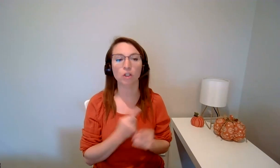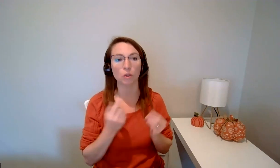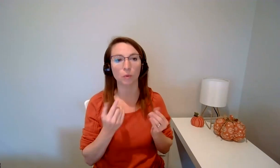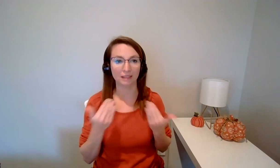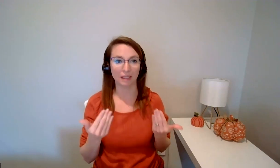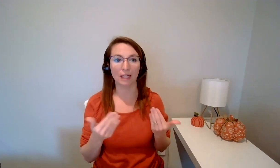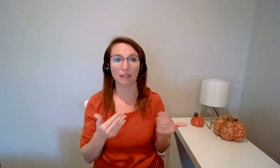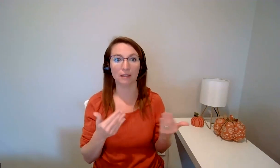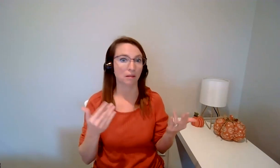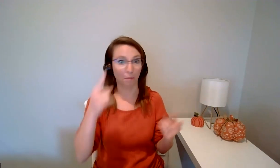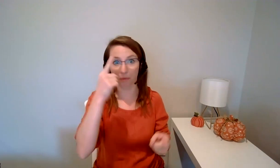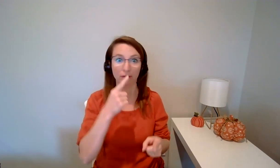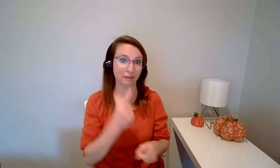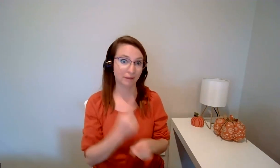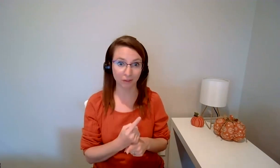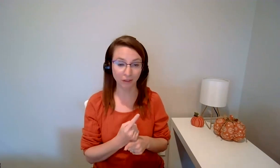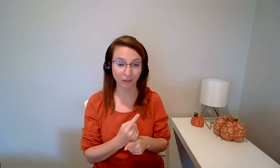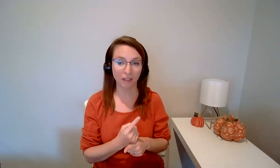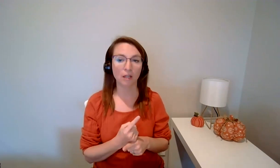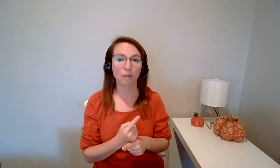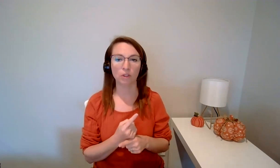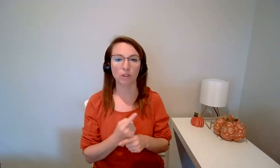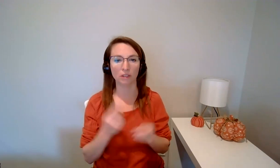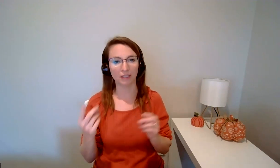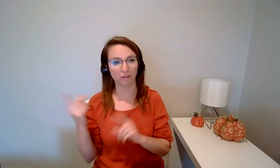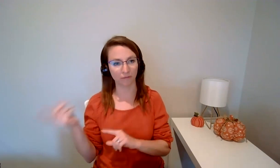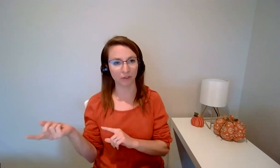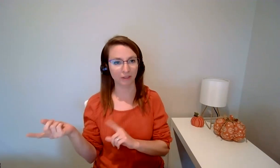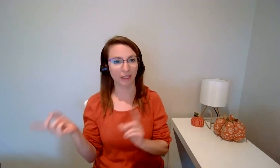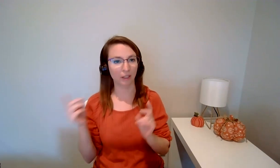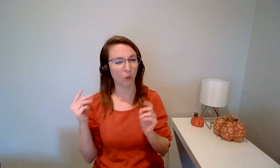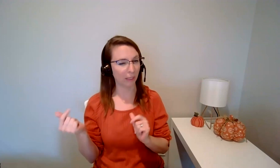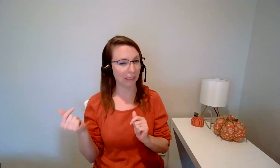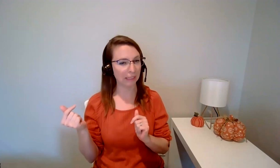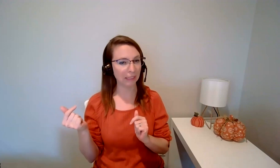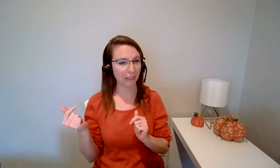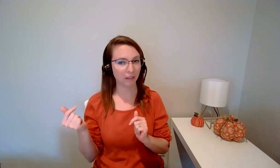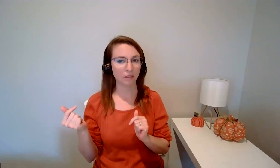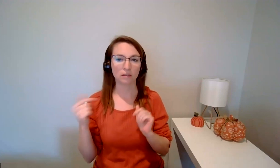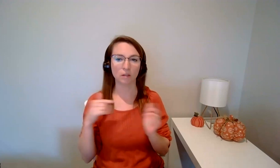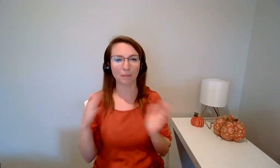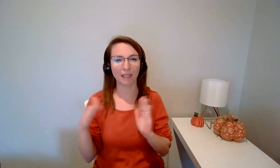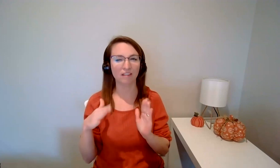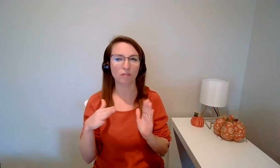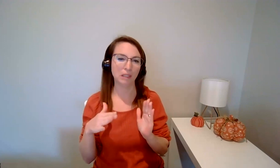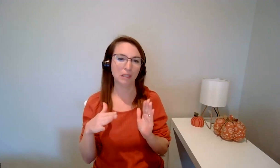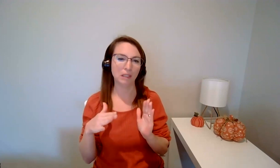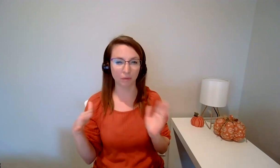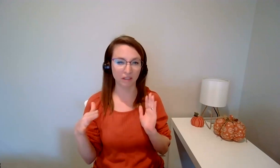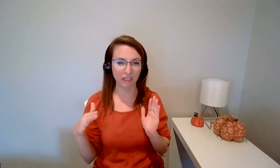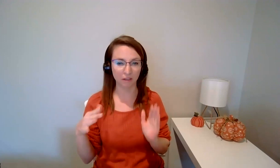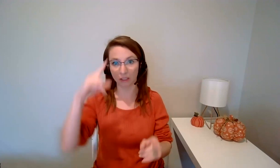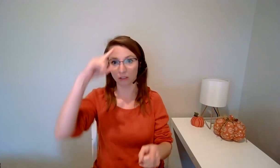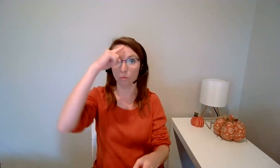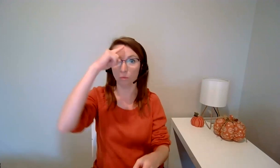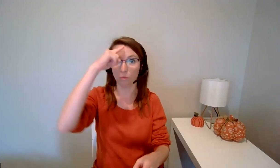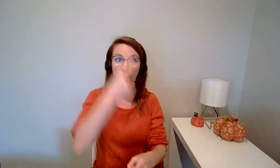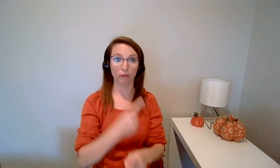Sibling, you're going to sign brother, sister, but you're going to sign the first sign quickly So it might not even be a complete, you're not going to do